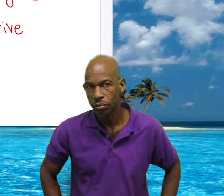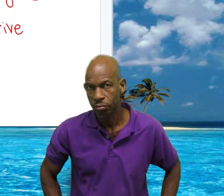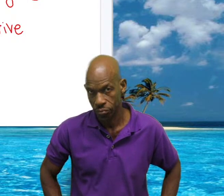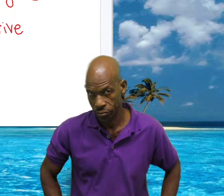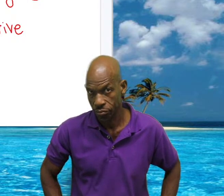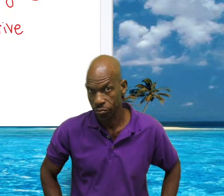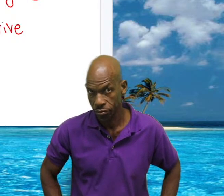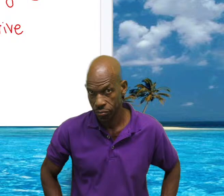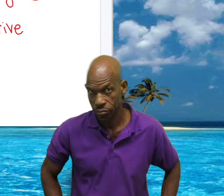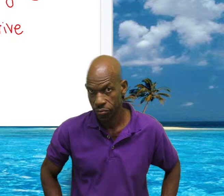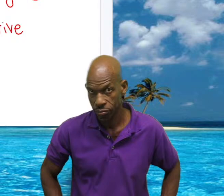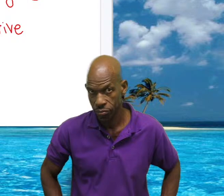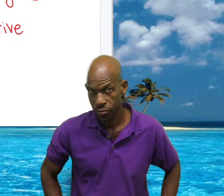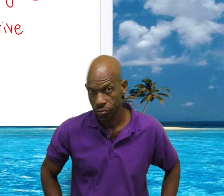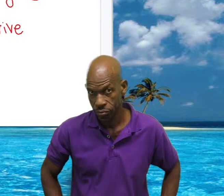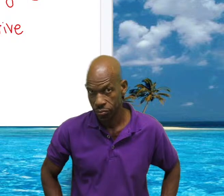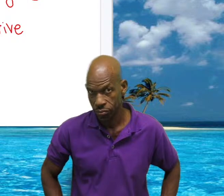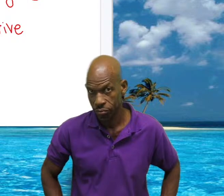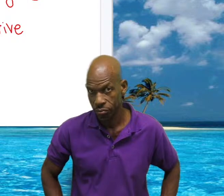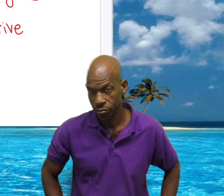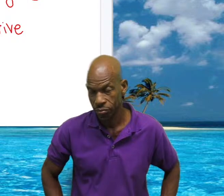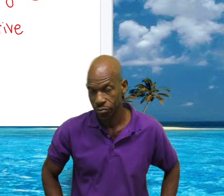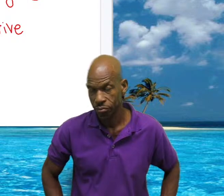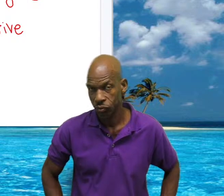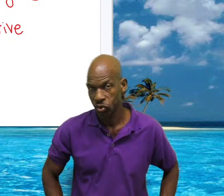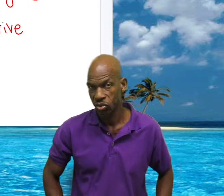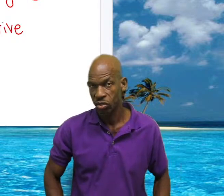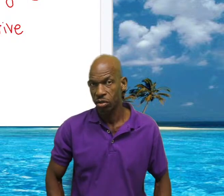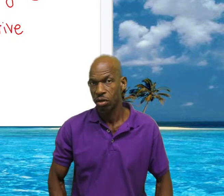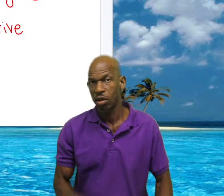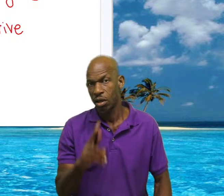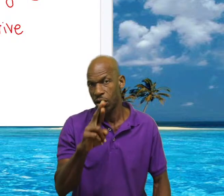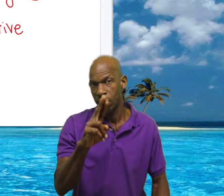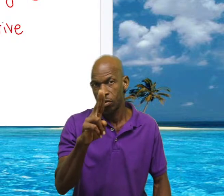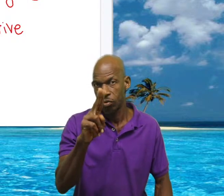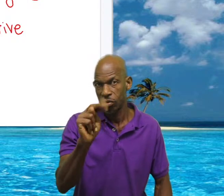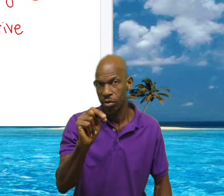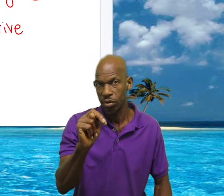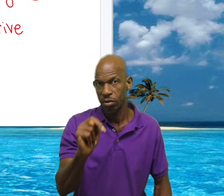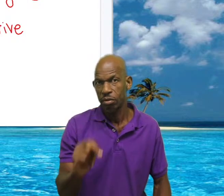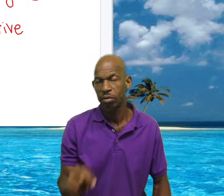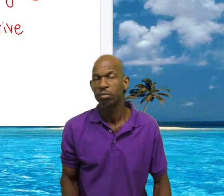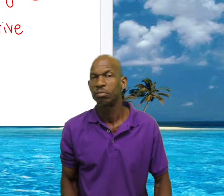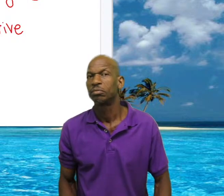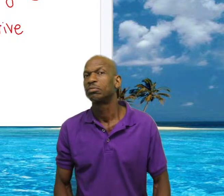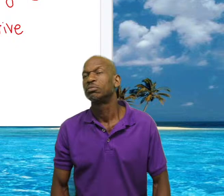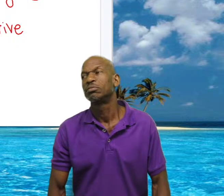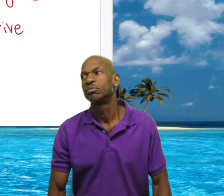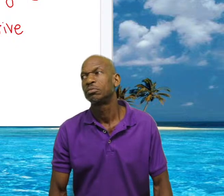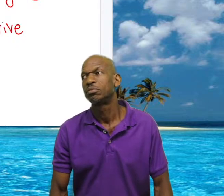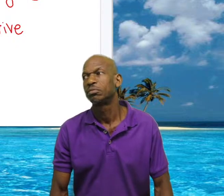I'm giving it a simpler one, everybody. So you have to give me a synonym for run. Play.